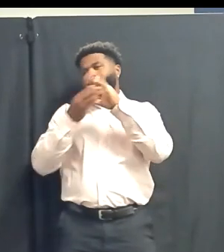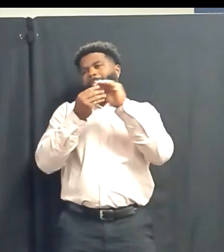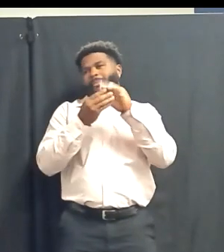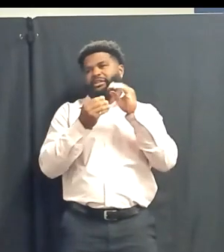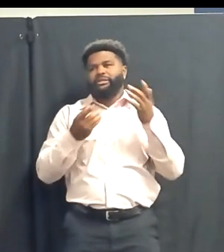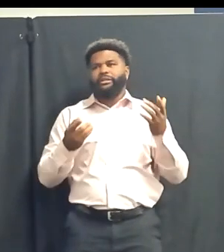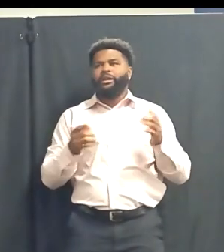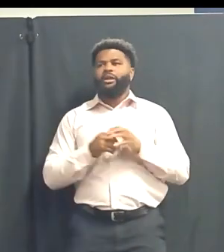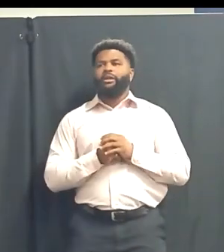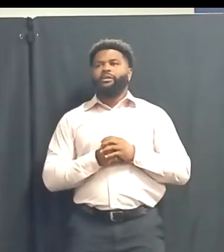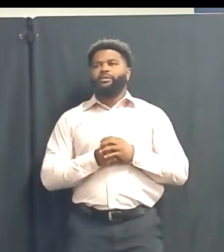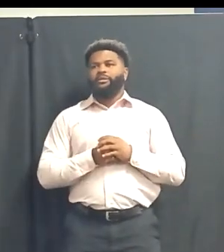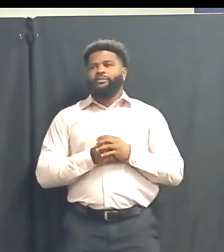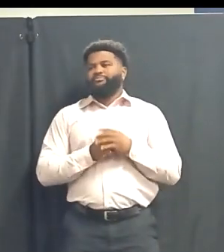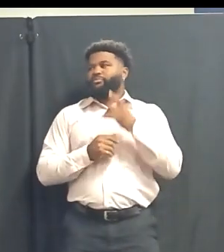for